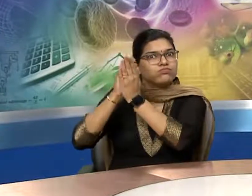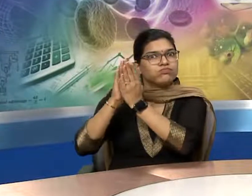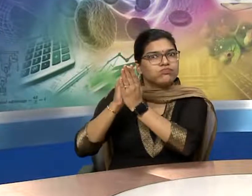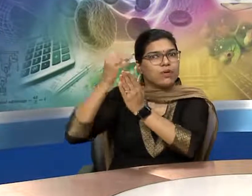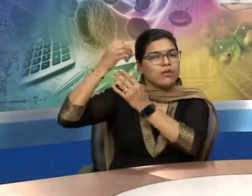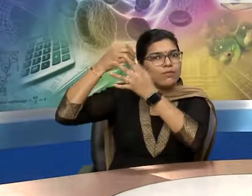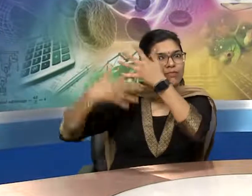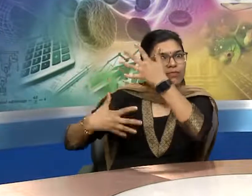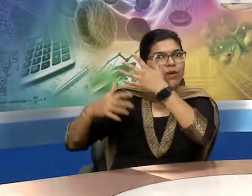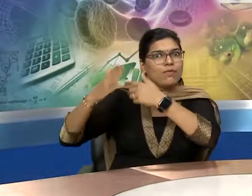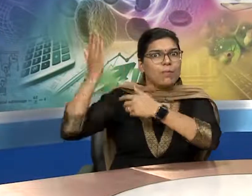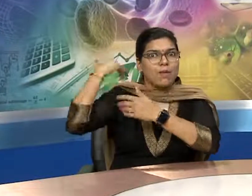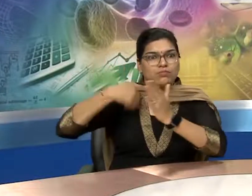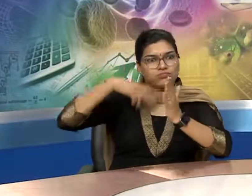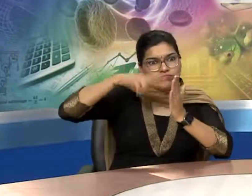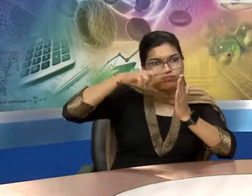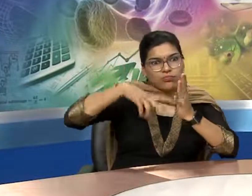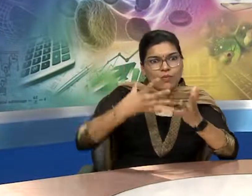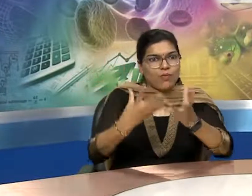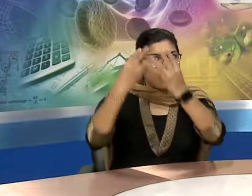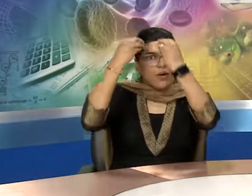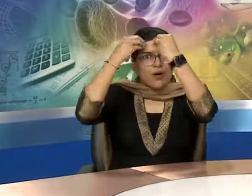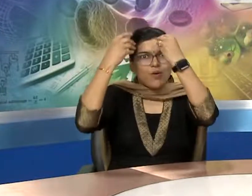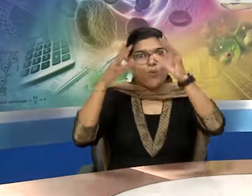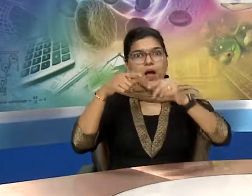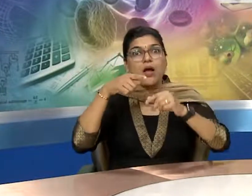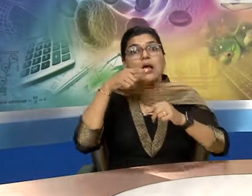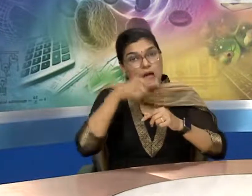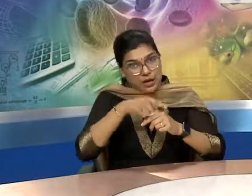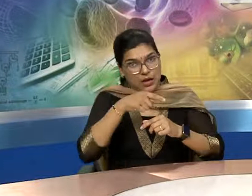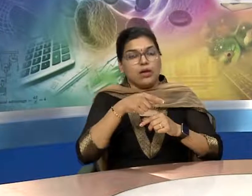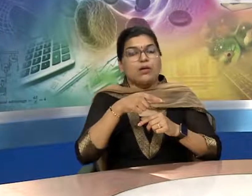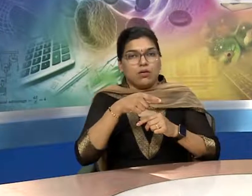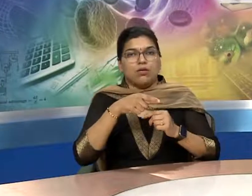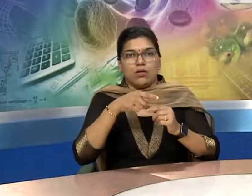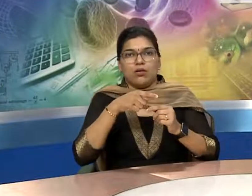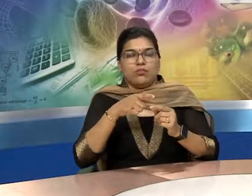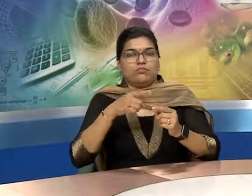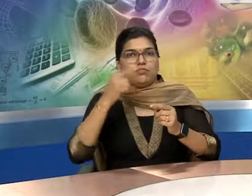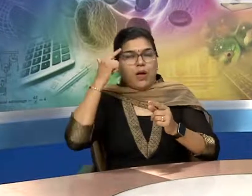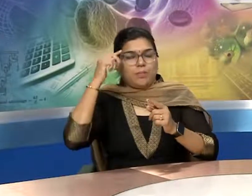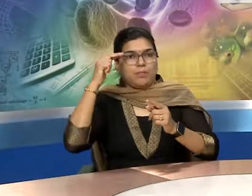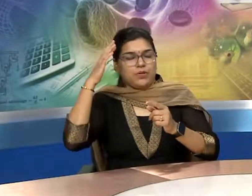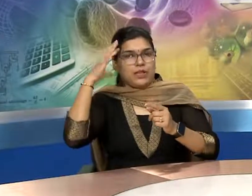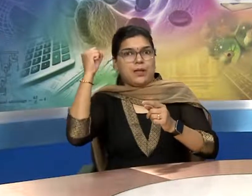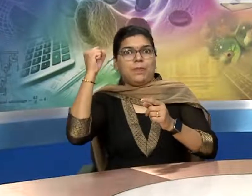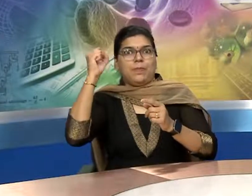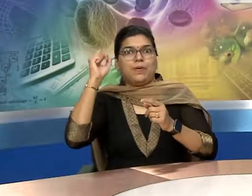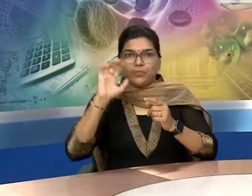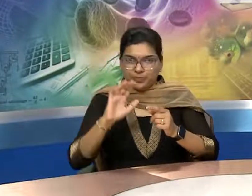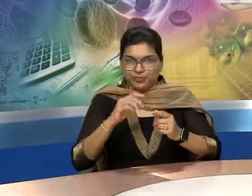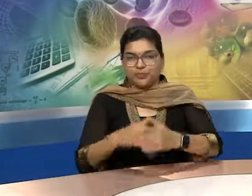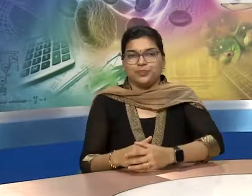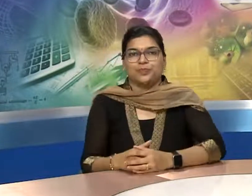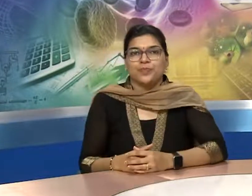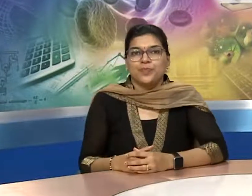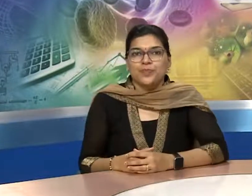Library closes the gap between the individual and the recorded knowledge.